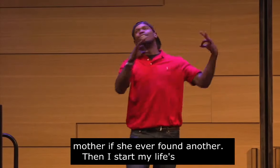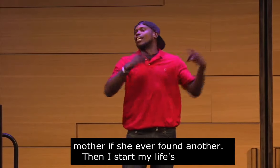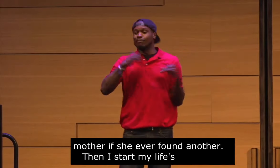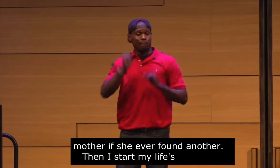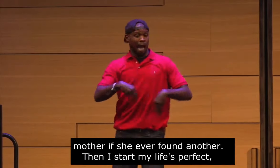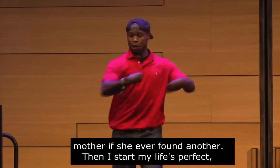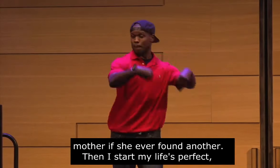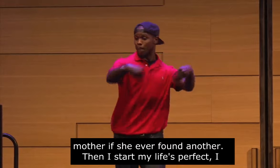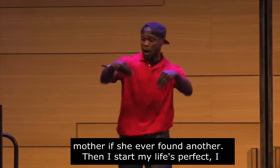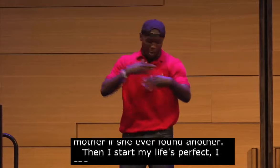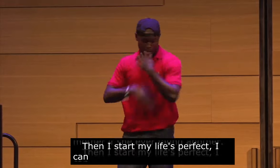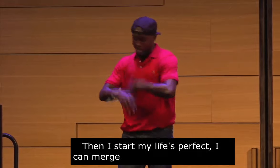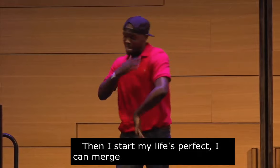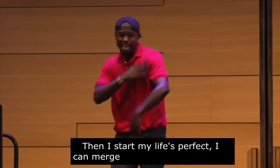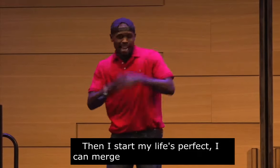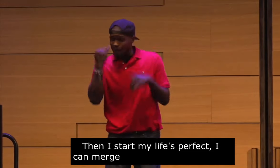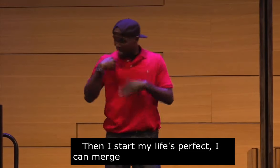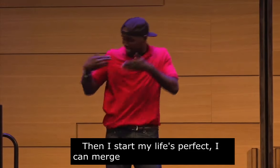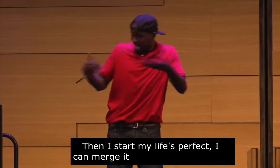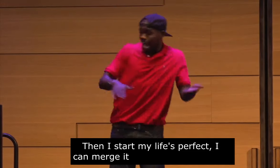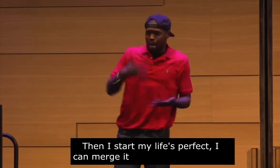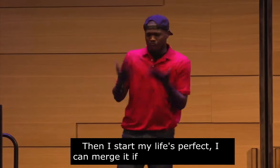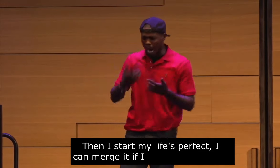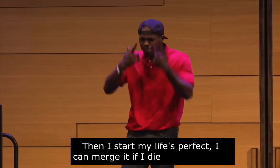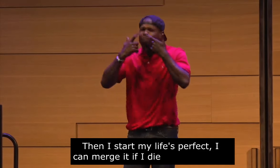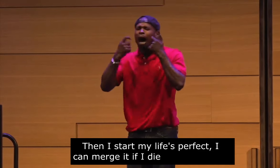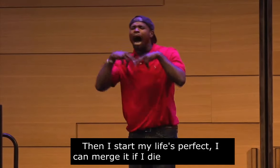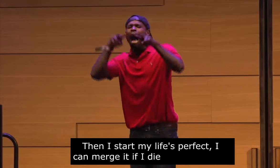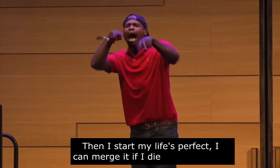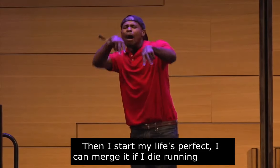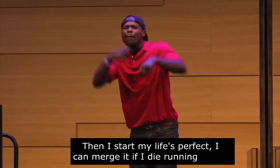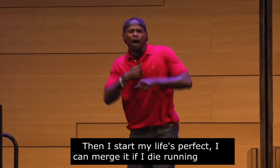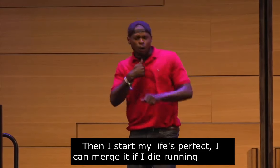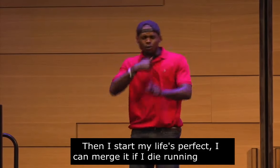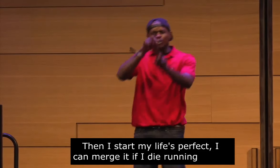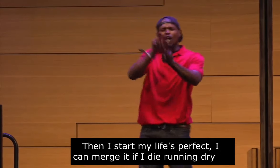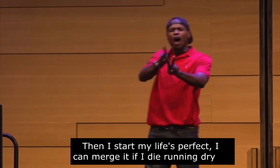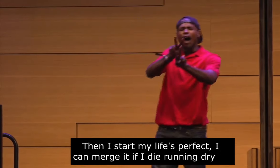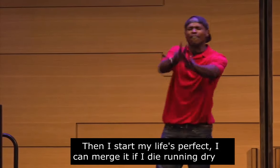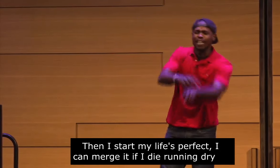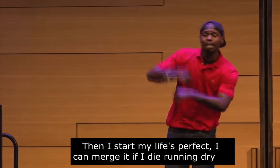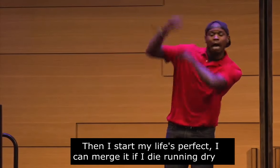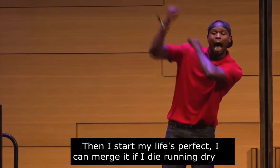perfect, I can merge it. If I die, I'll probably cry in my own service.